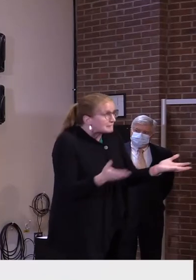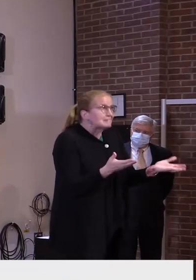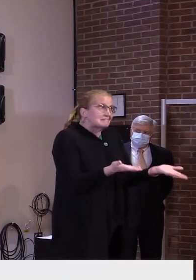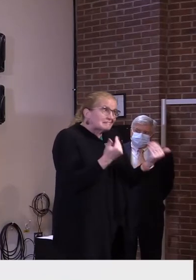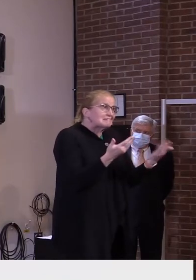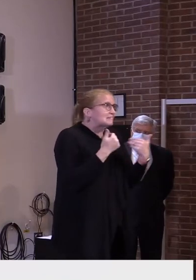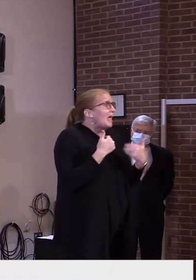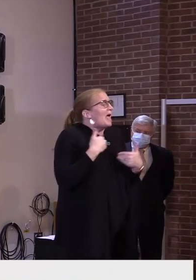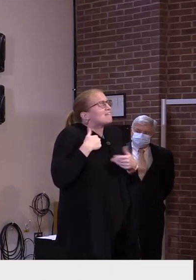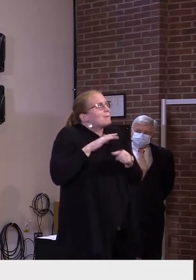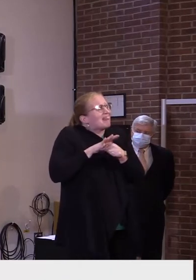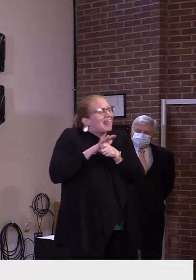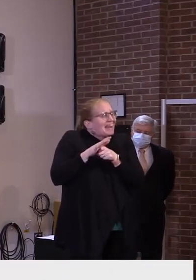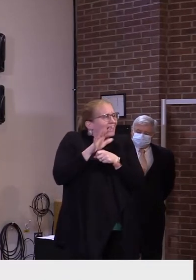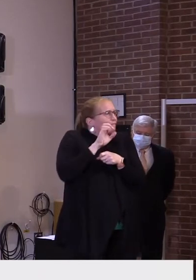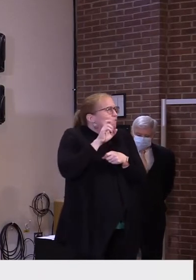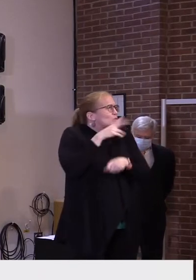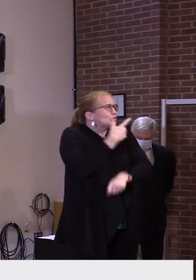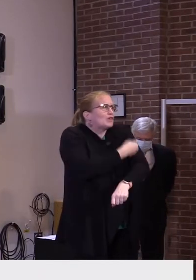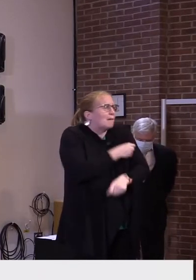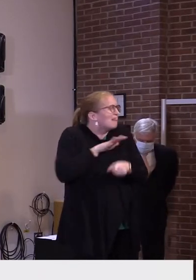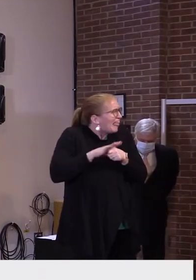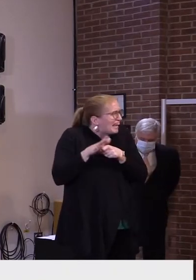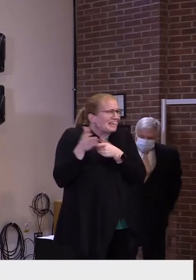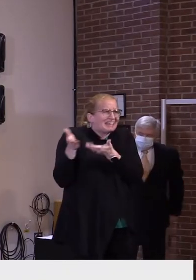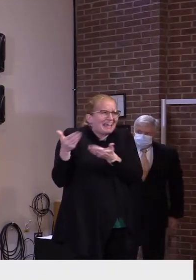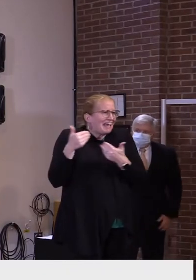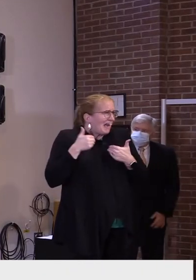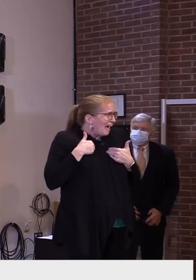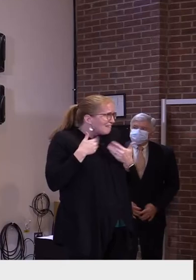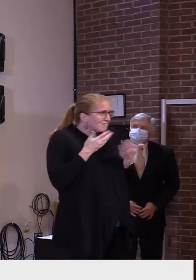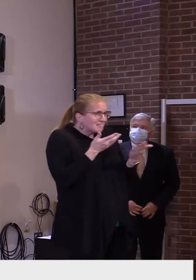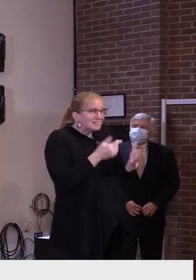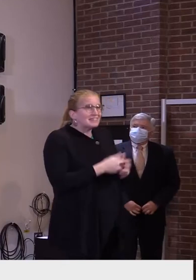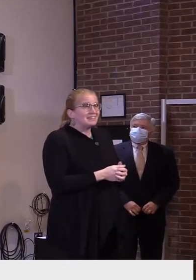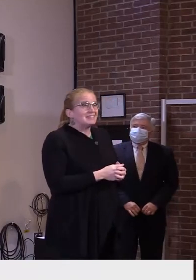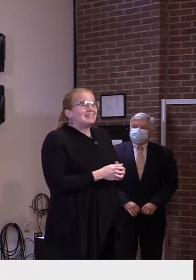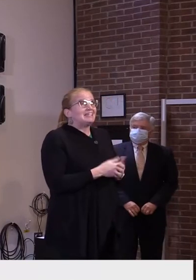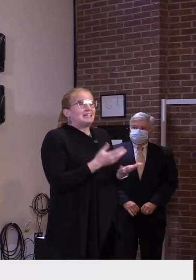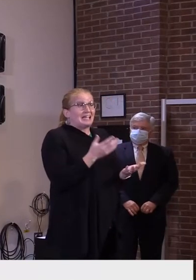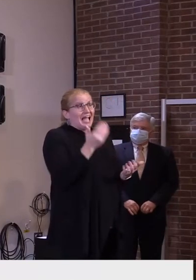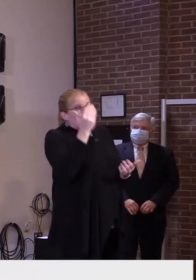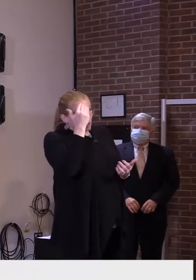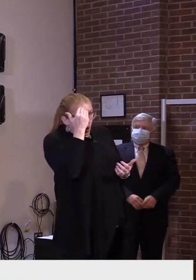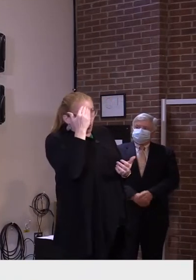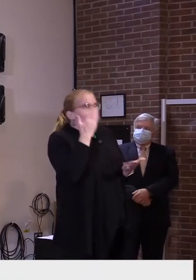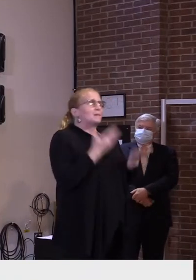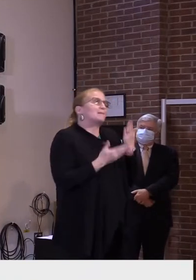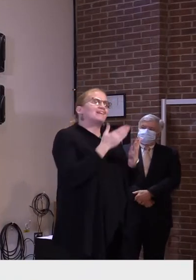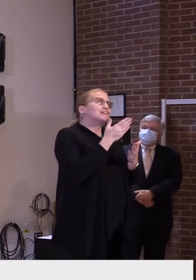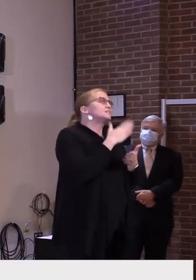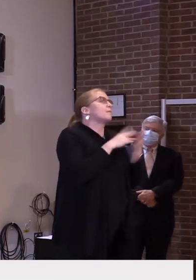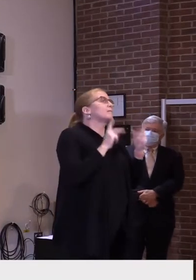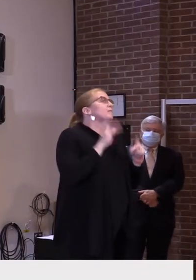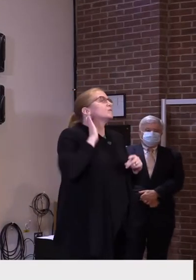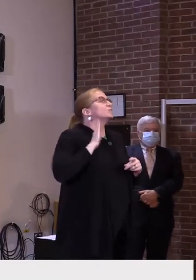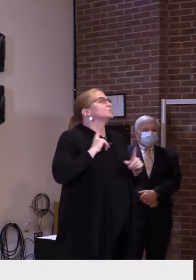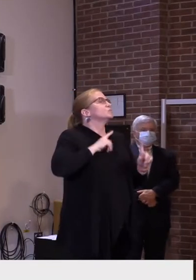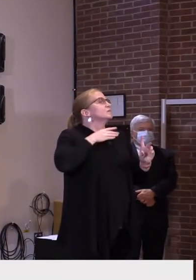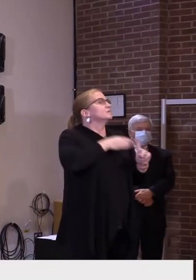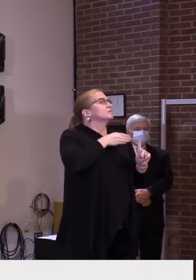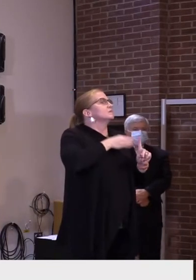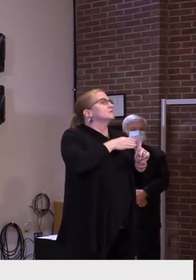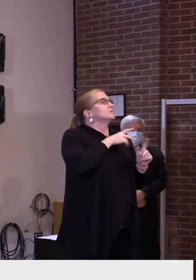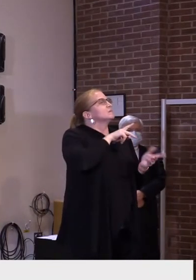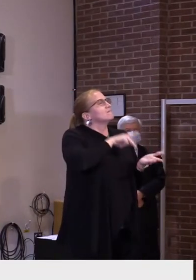still plenty of flu vaccine out there. I understand that perhaps maybe going to pharmacies has been challenging because they're a bit preoccupied